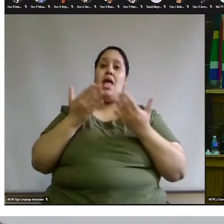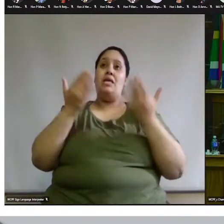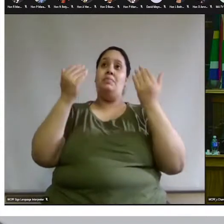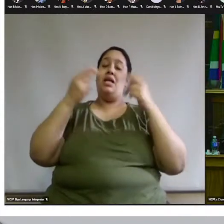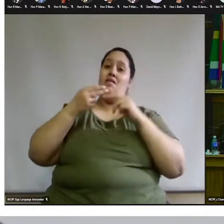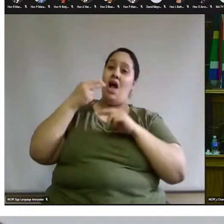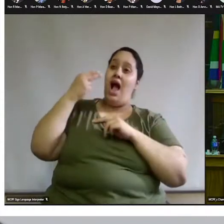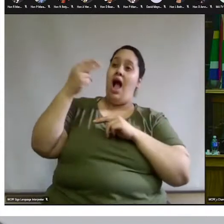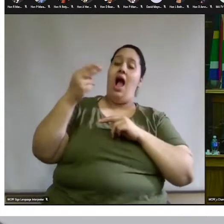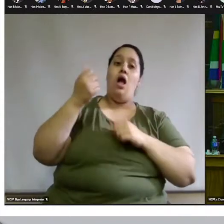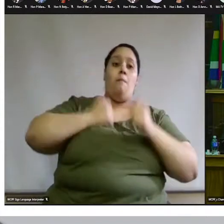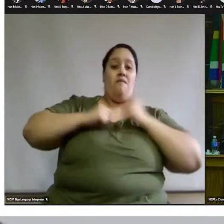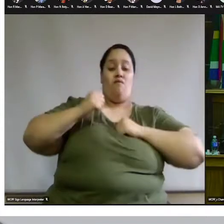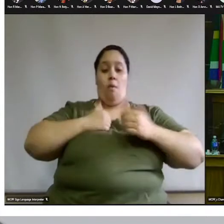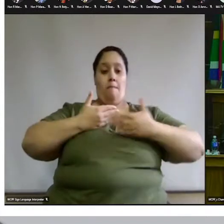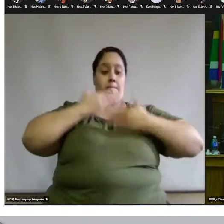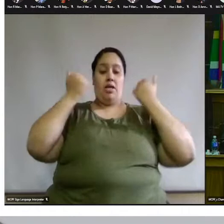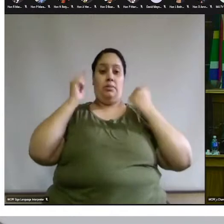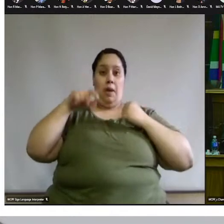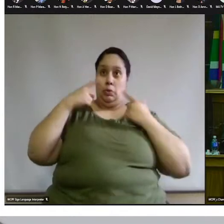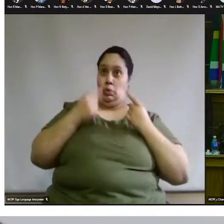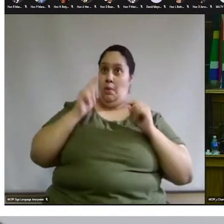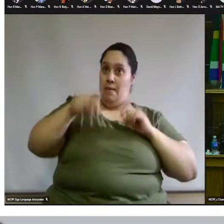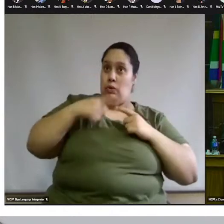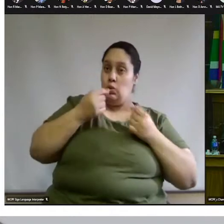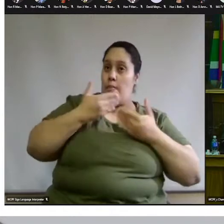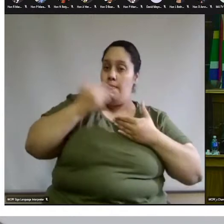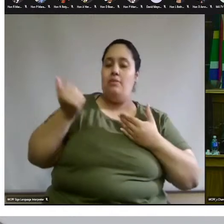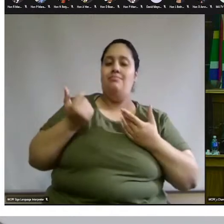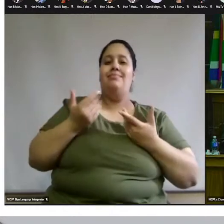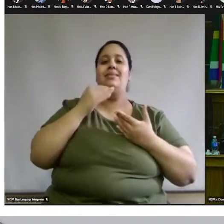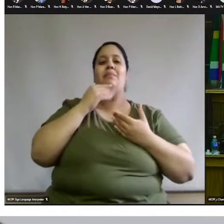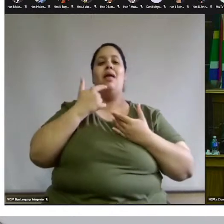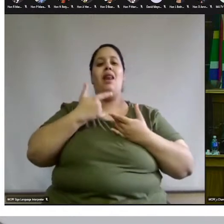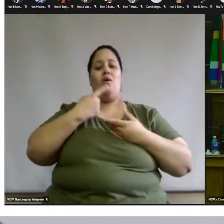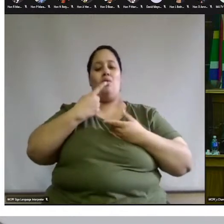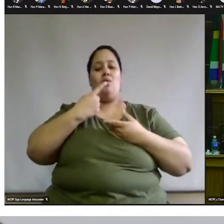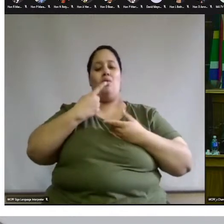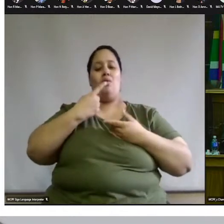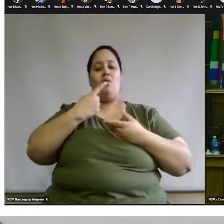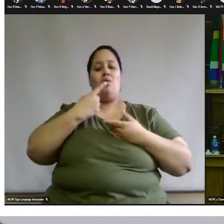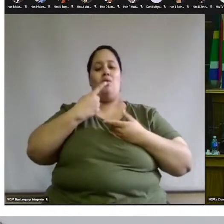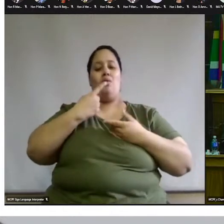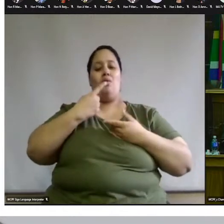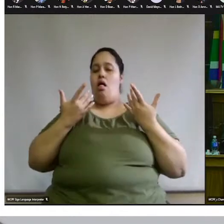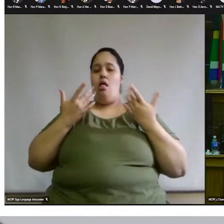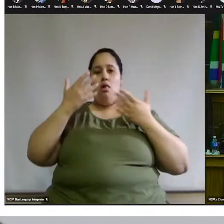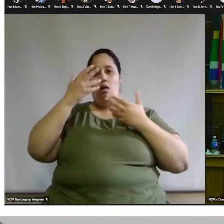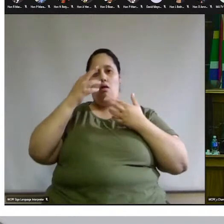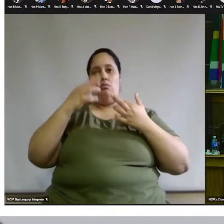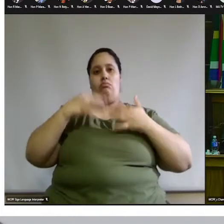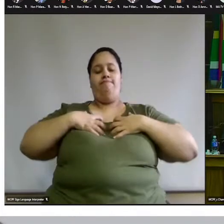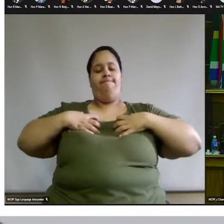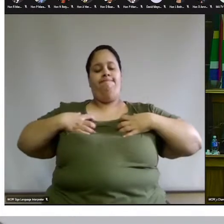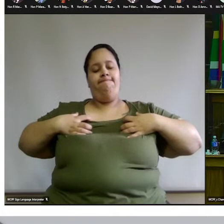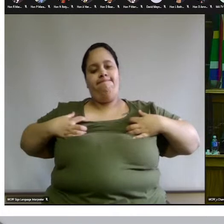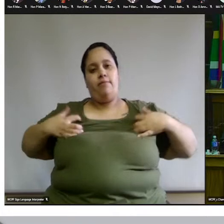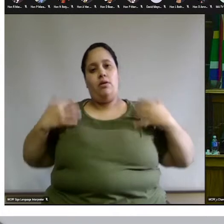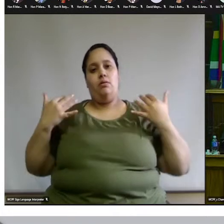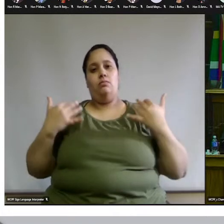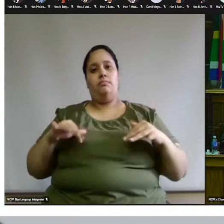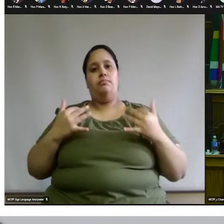relatives to perform at their best. This results in conditions of helplessness, stress, and the loss